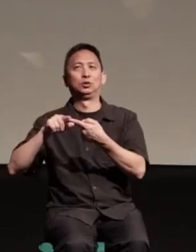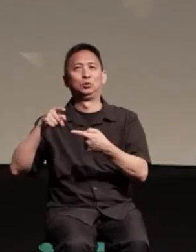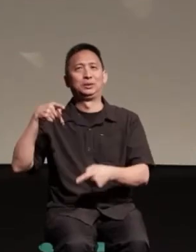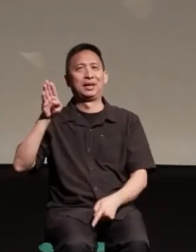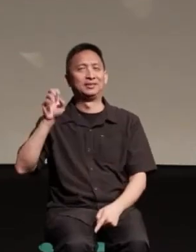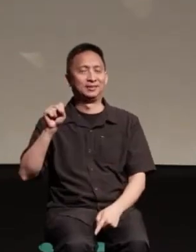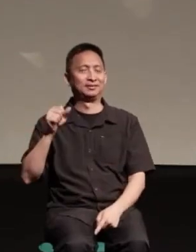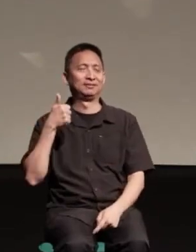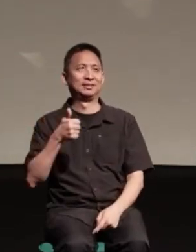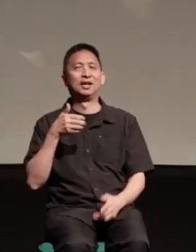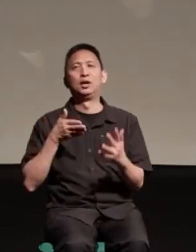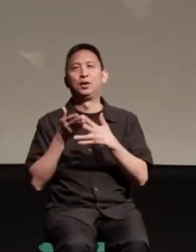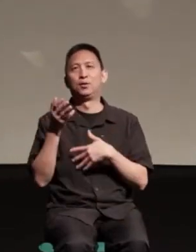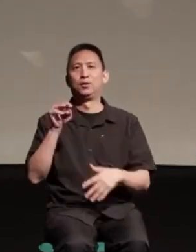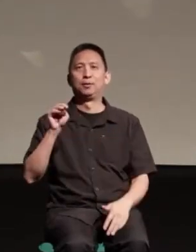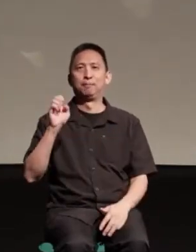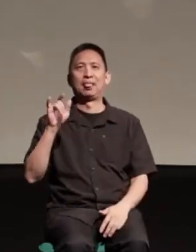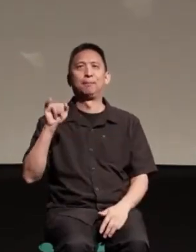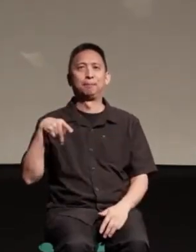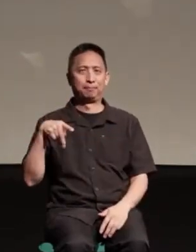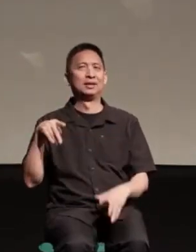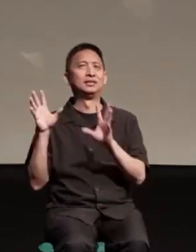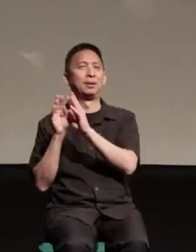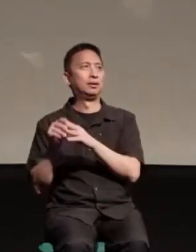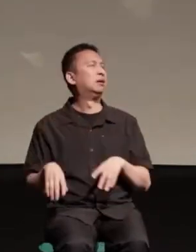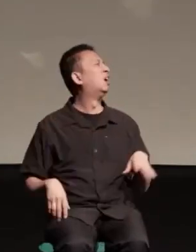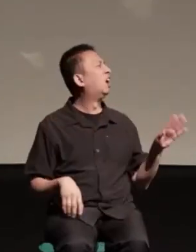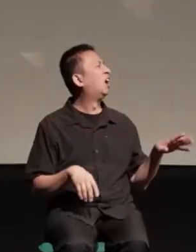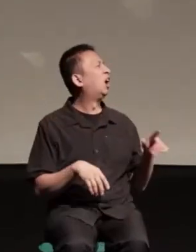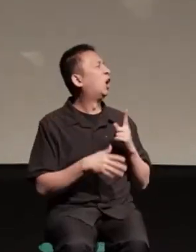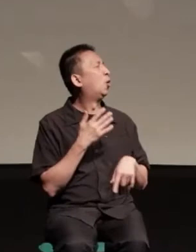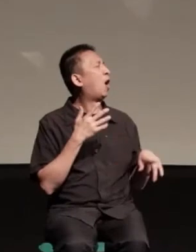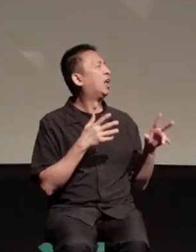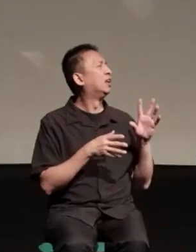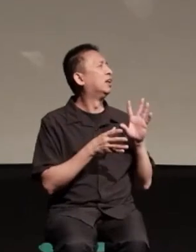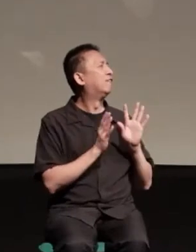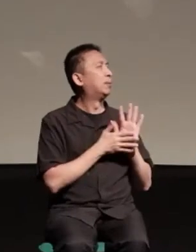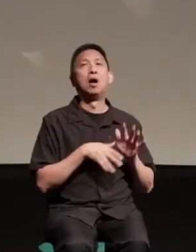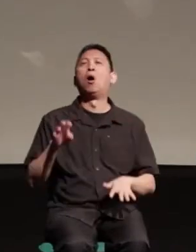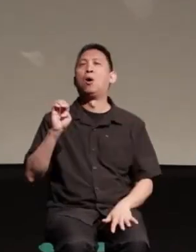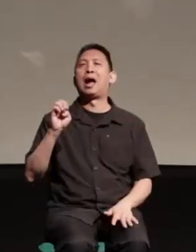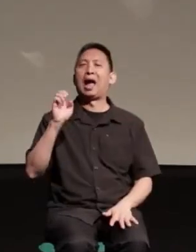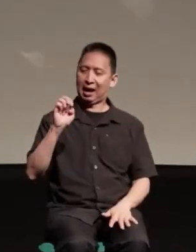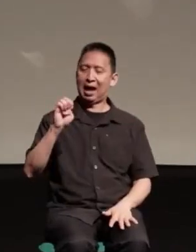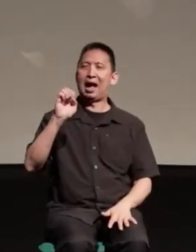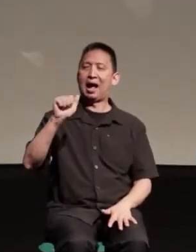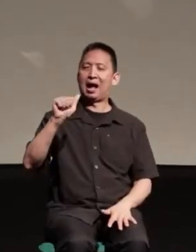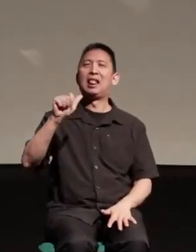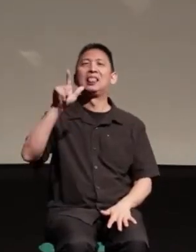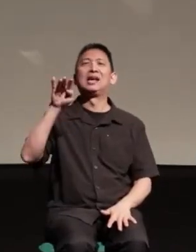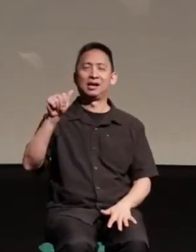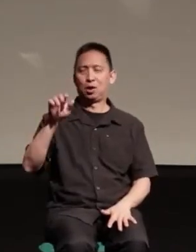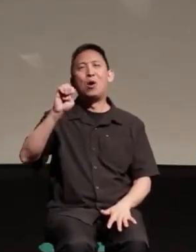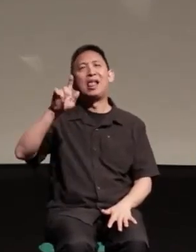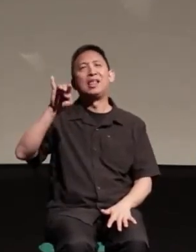through the NALEAP Summit, that's where we met you. What film was it? LA, A Queer History. Oh. It's okay, a yes, documentary yeah. about the